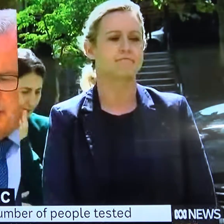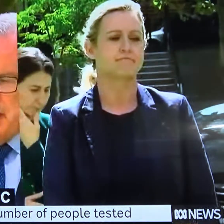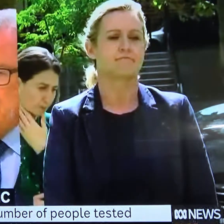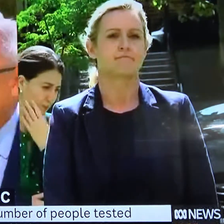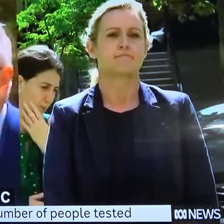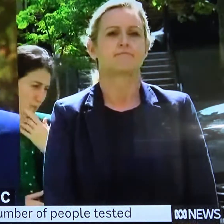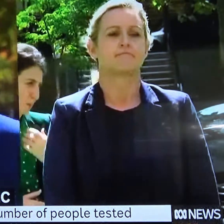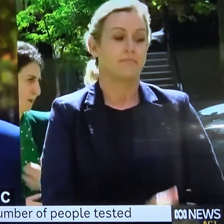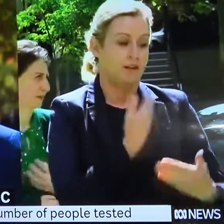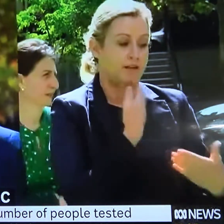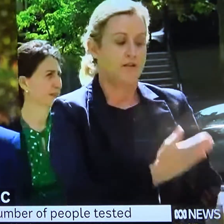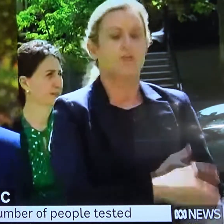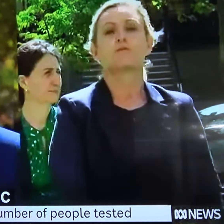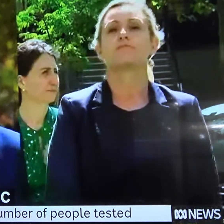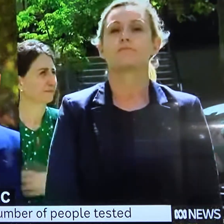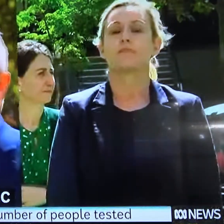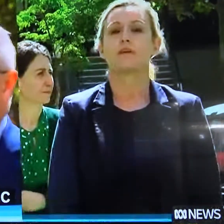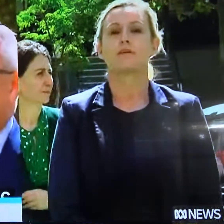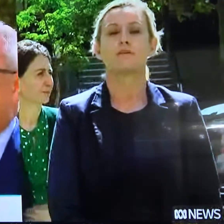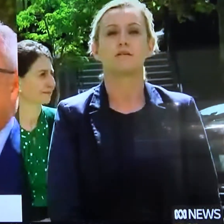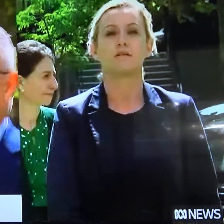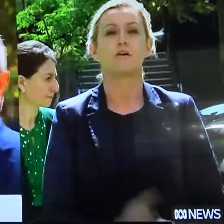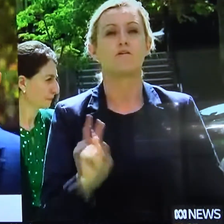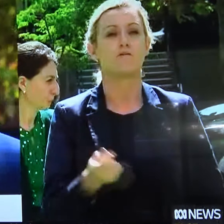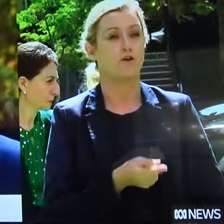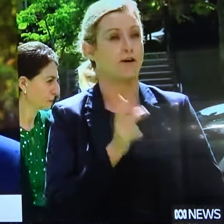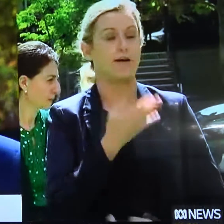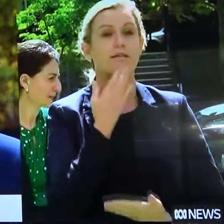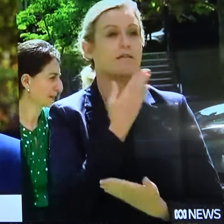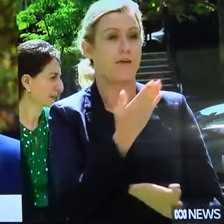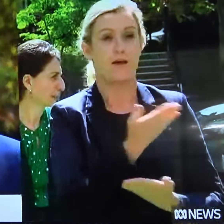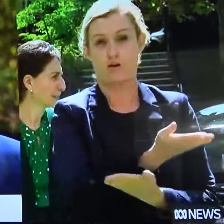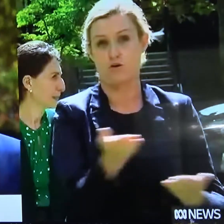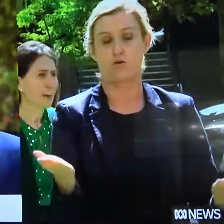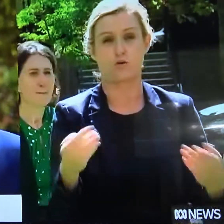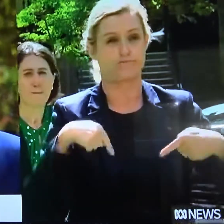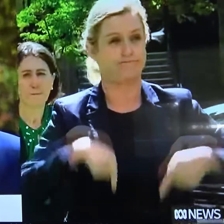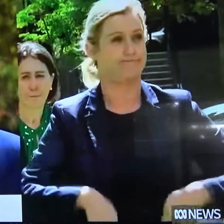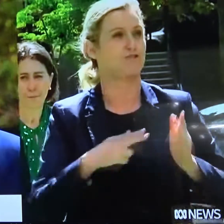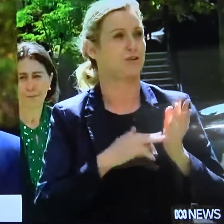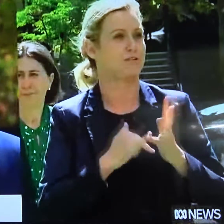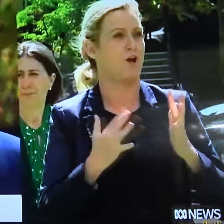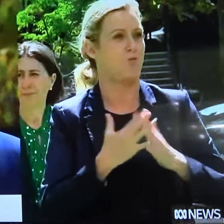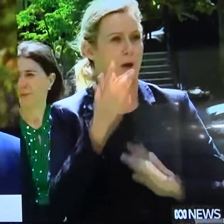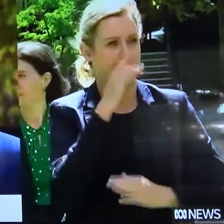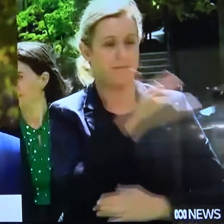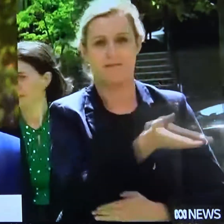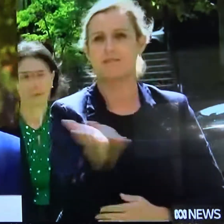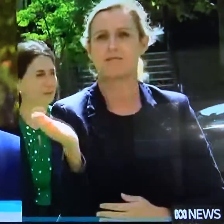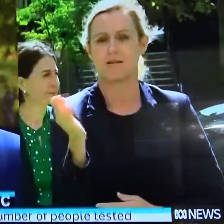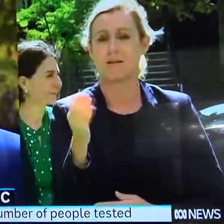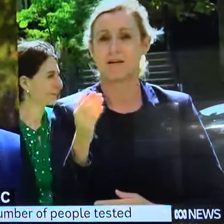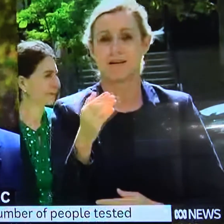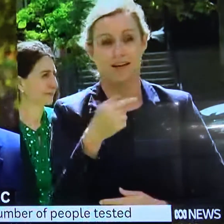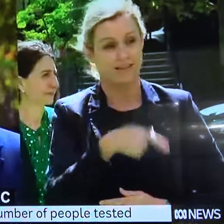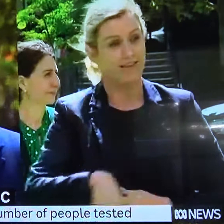Thank you, Premier. I'd like to start by just thanking the community in what is a very challenging time.